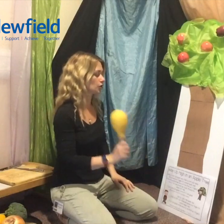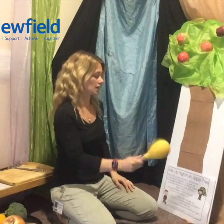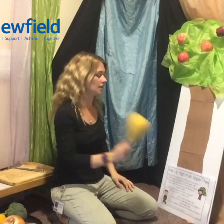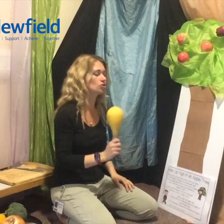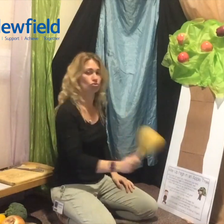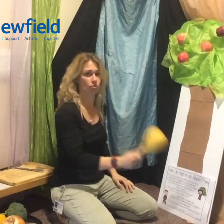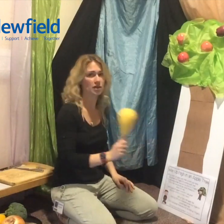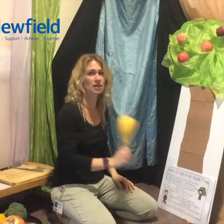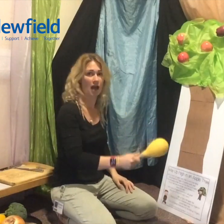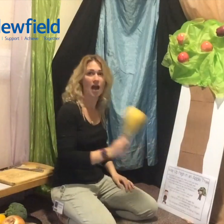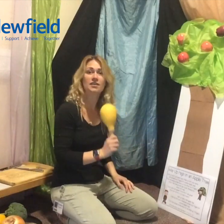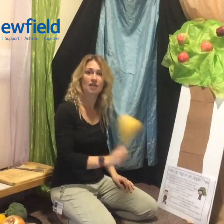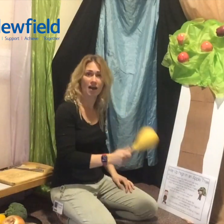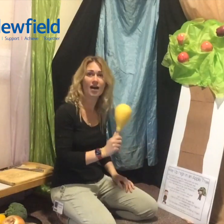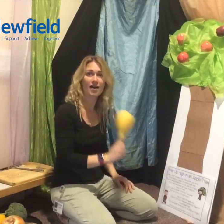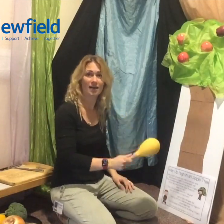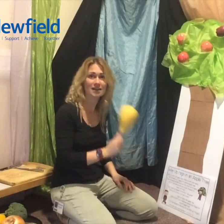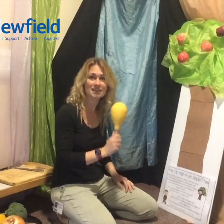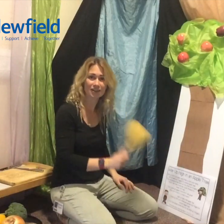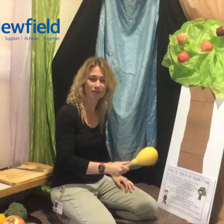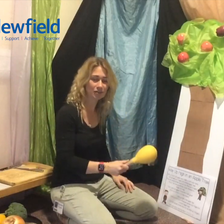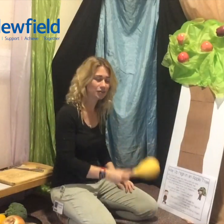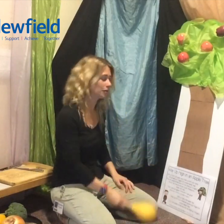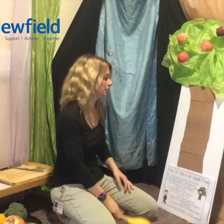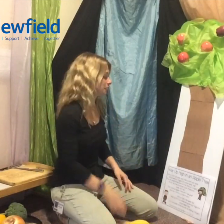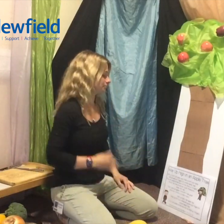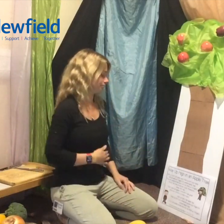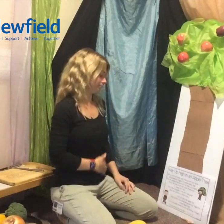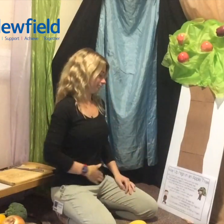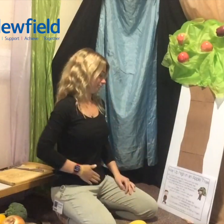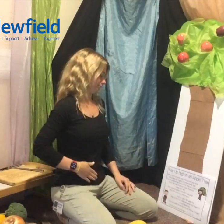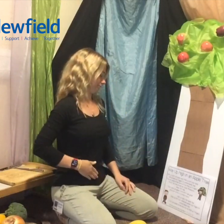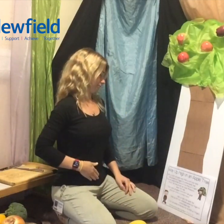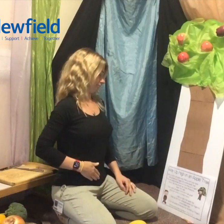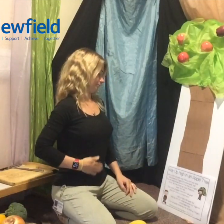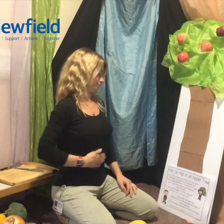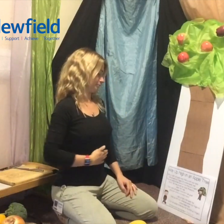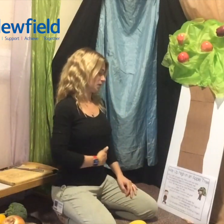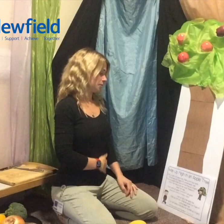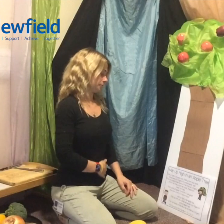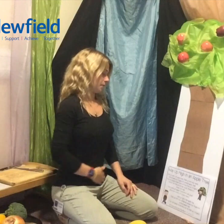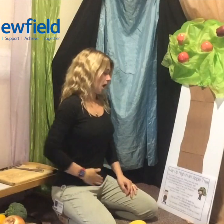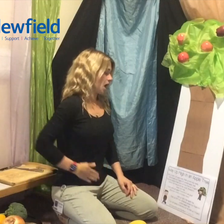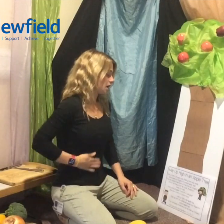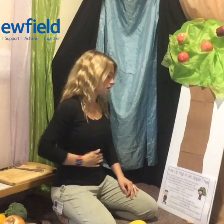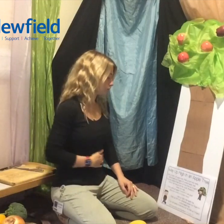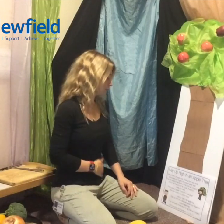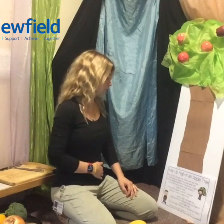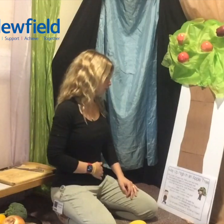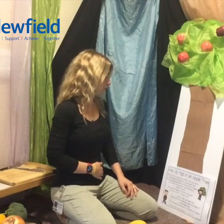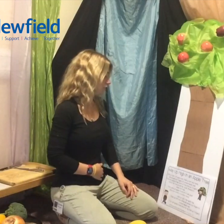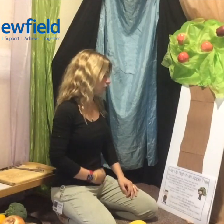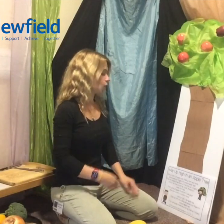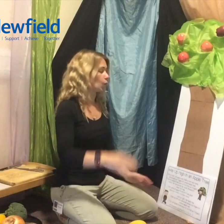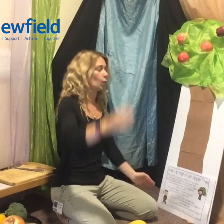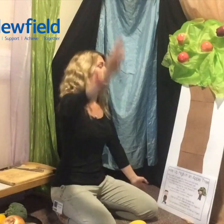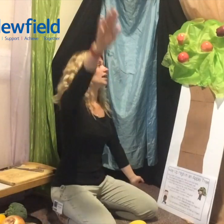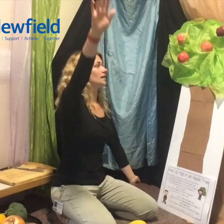that tree as hard as I could. Down came an apple, it was good. Way